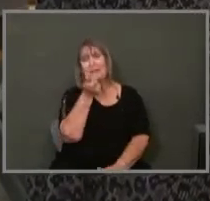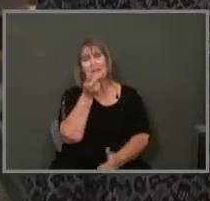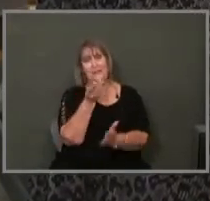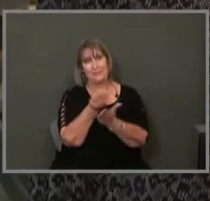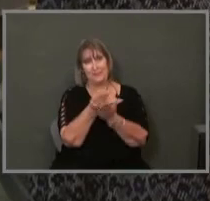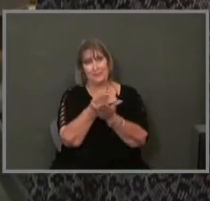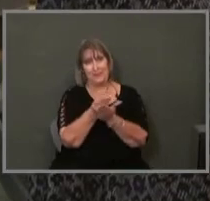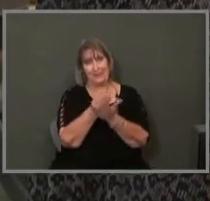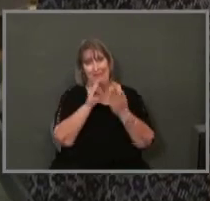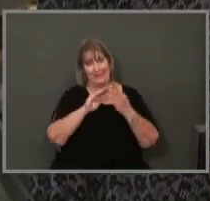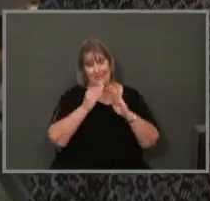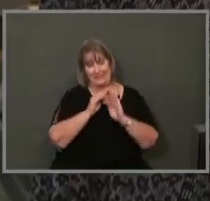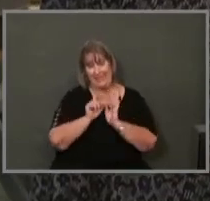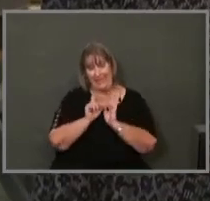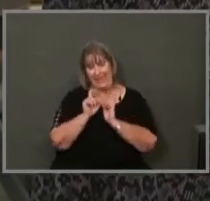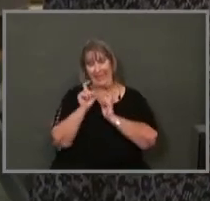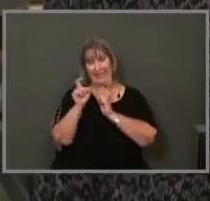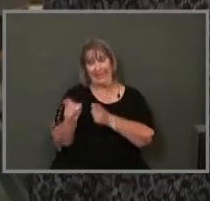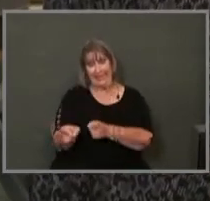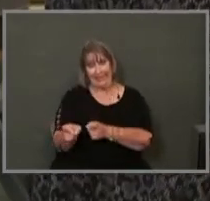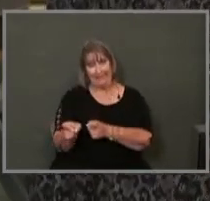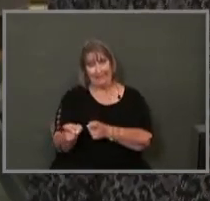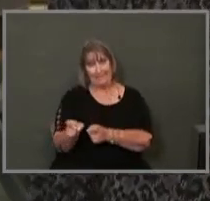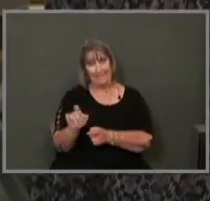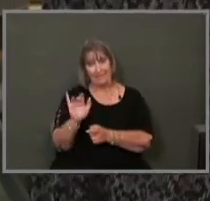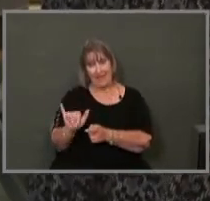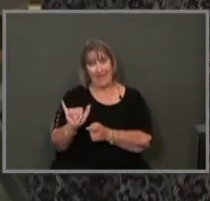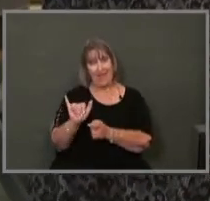can do to help us out and help those kids,